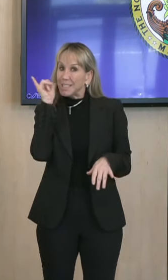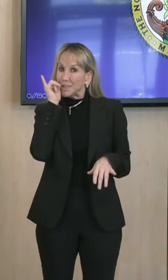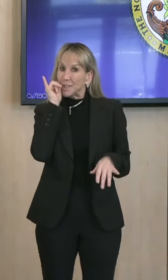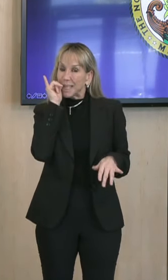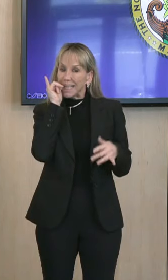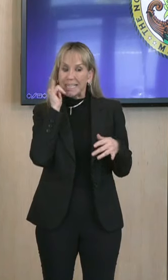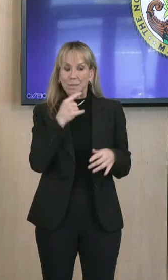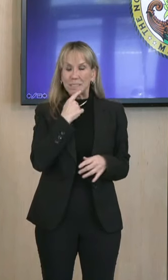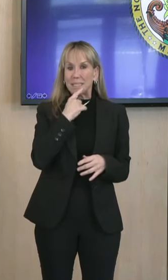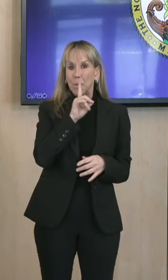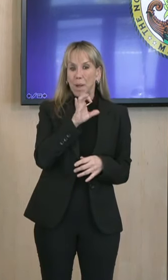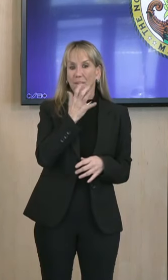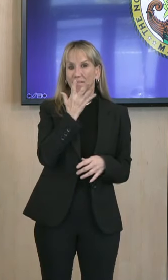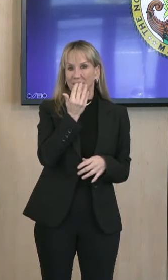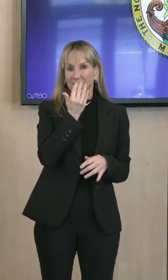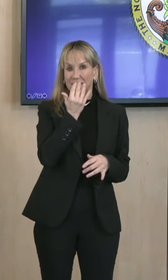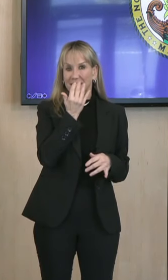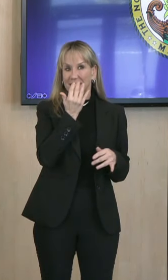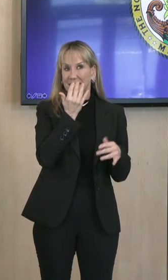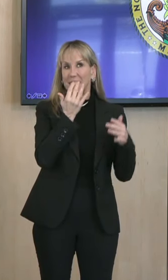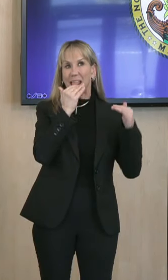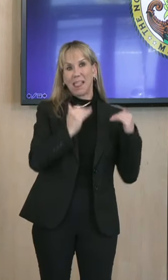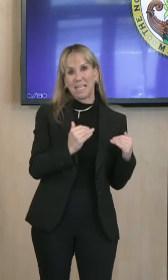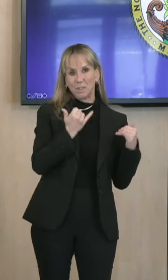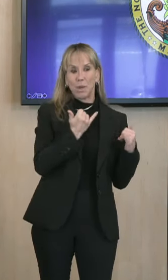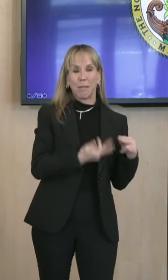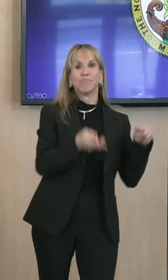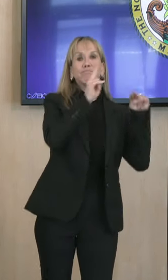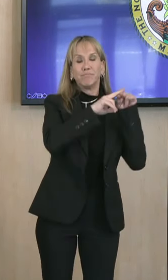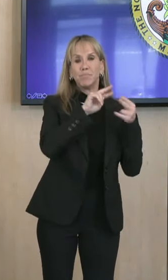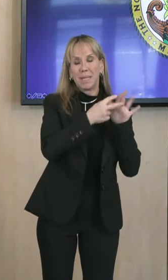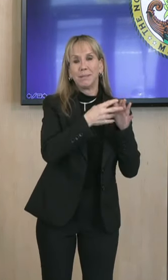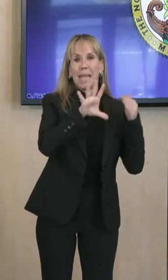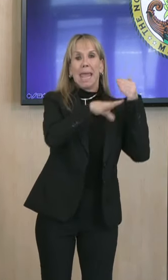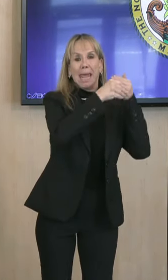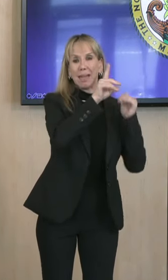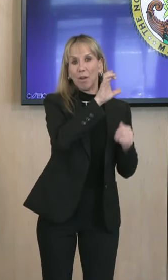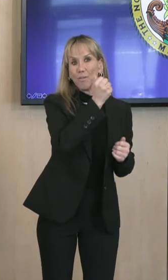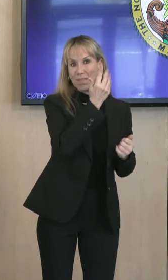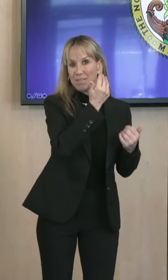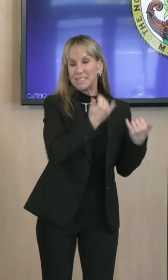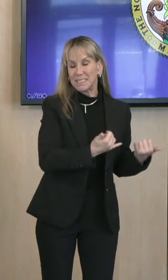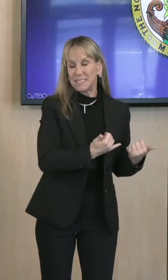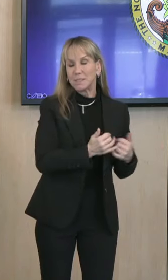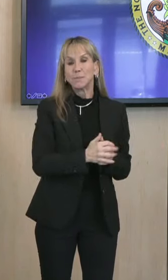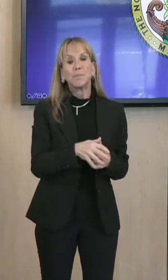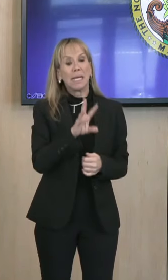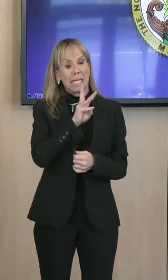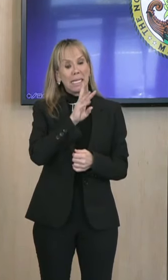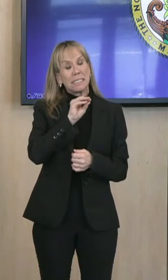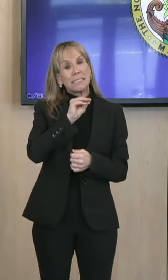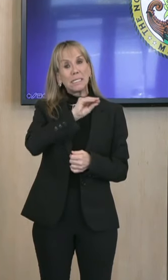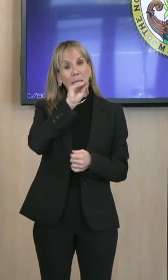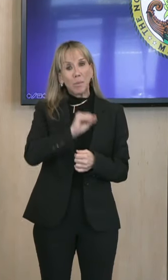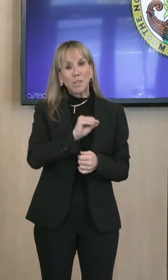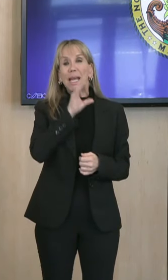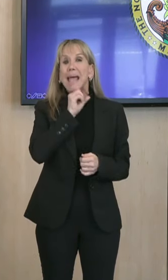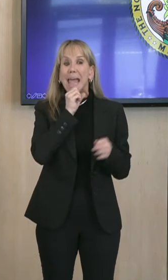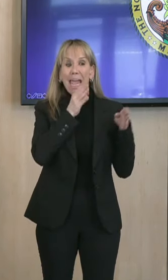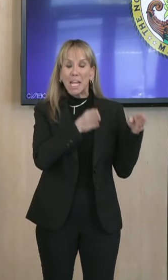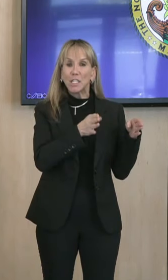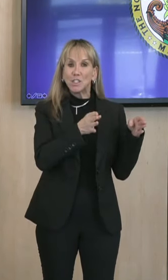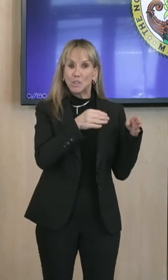yesterday of 115. Of the total number of cases, 60% are in the age range